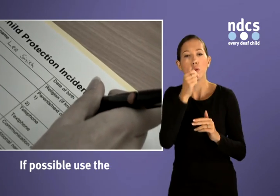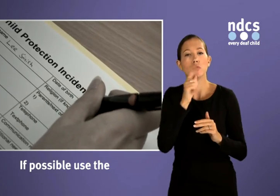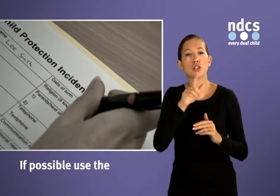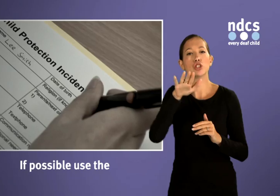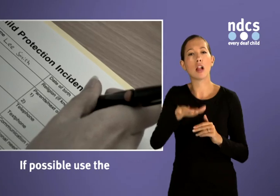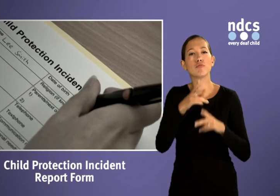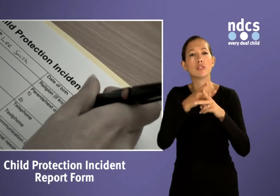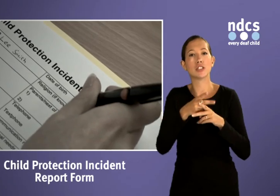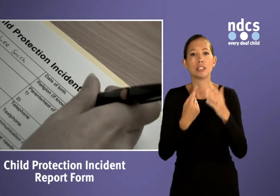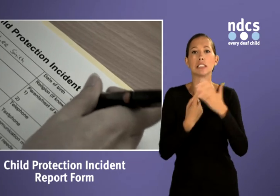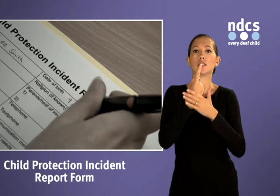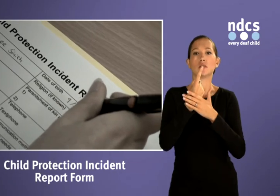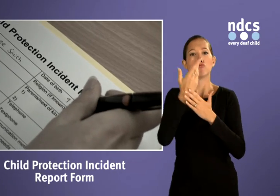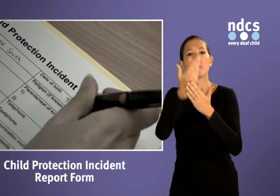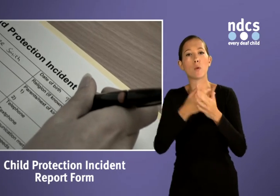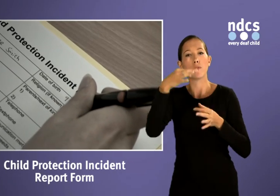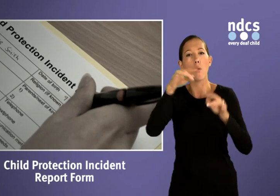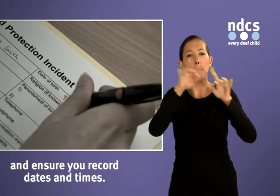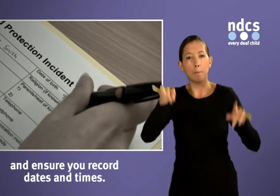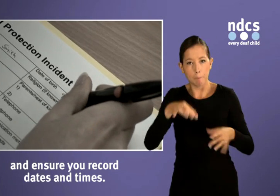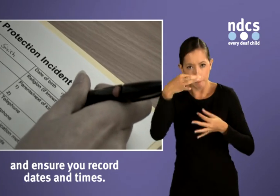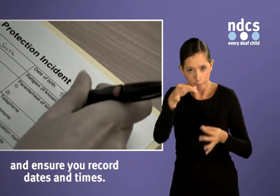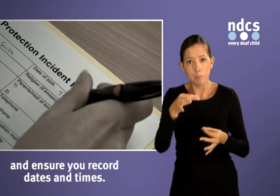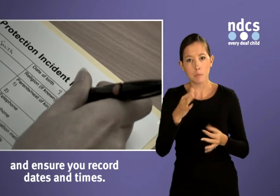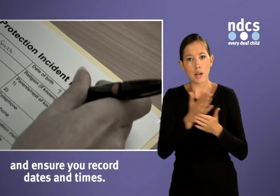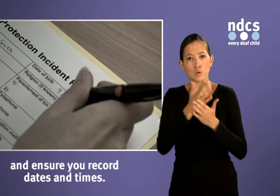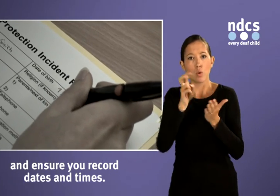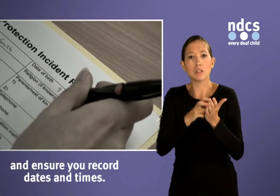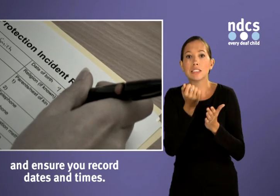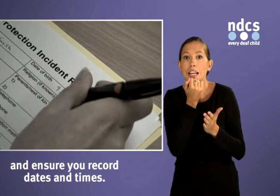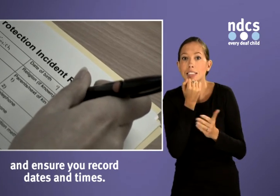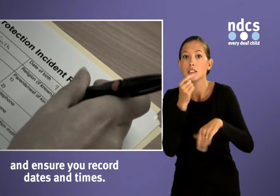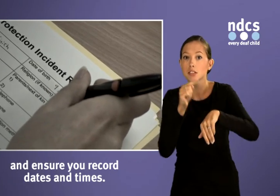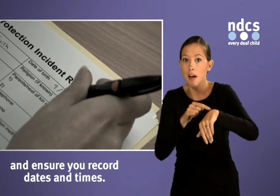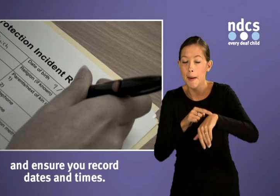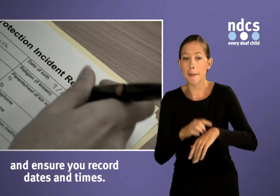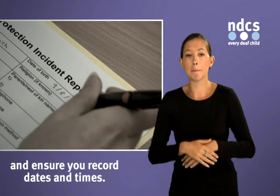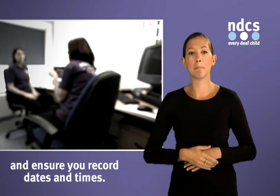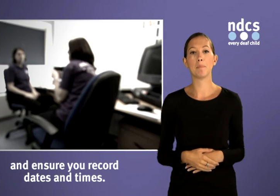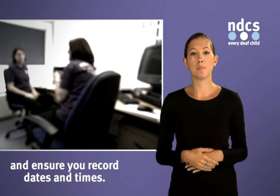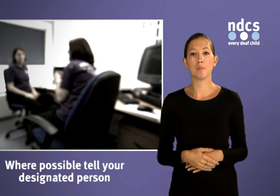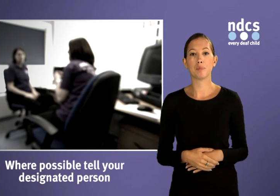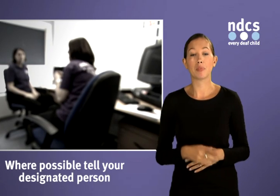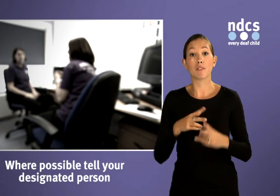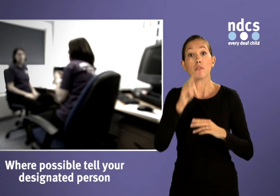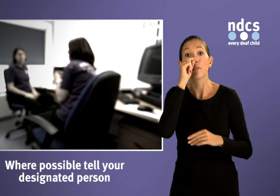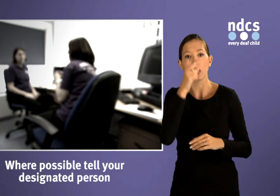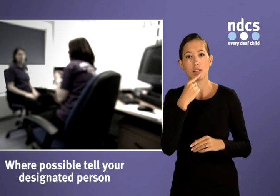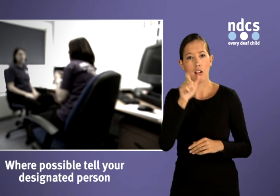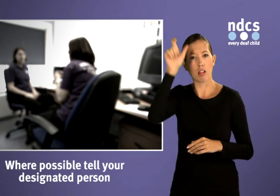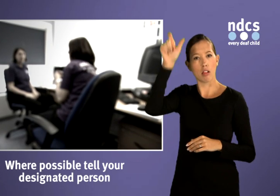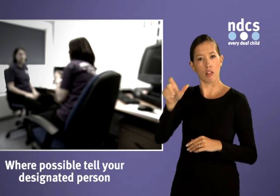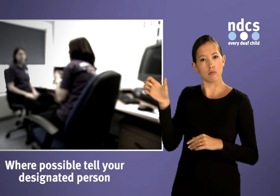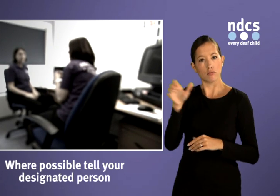If possible, use the Child Protection Incident Report form. Ensure you record dates and times. Where possible, tell